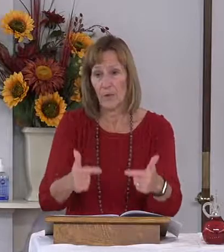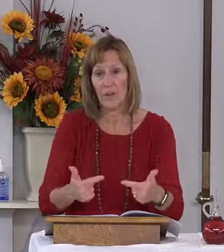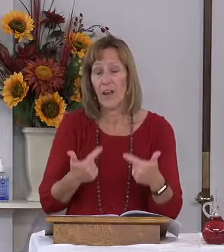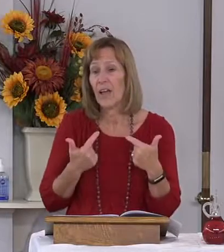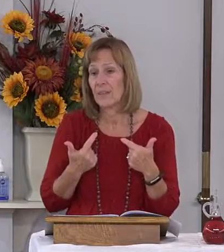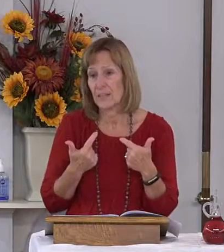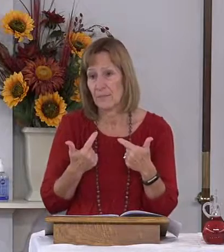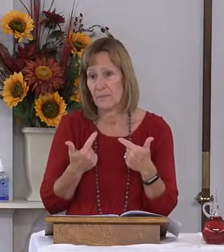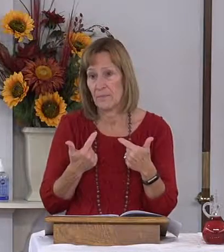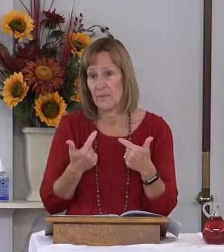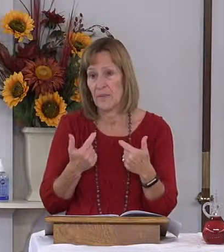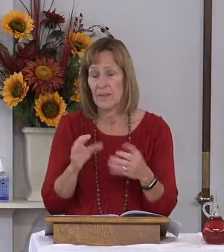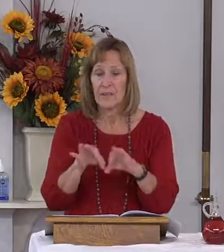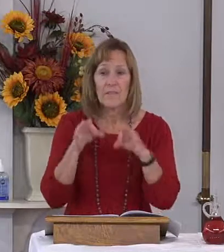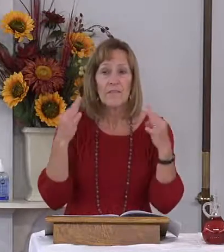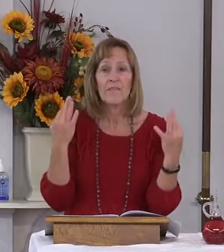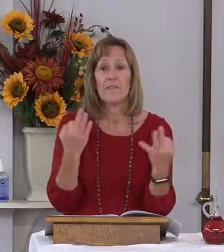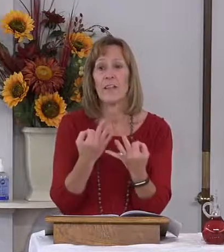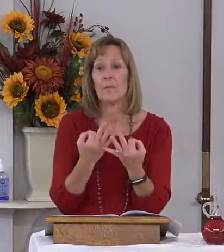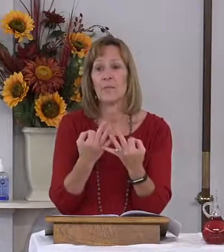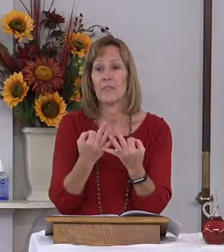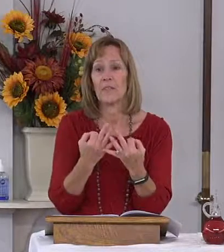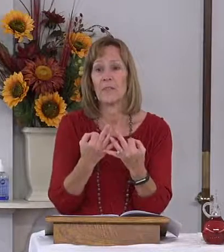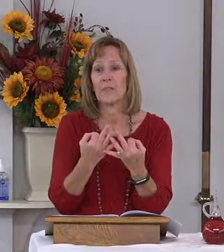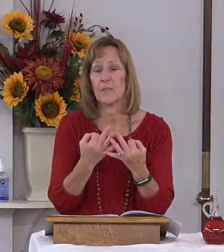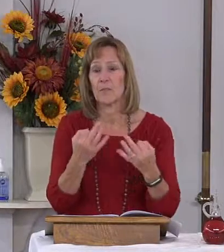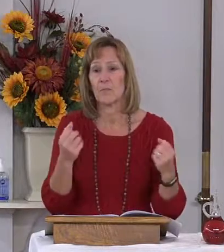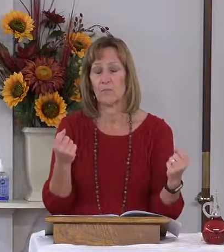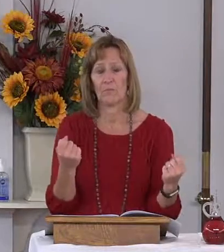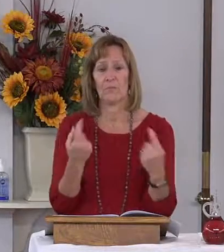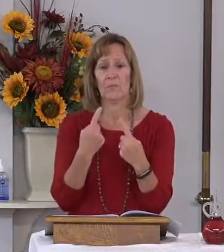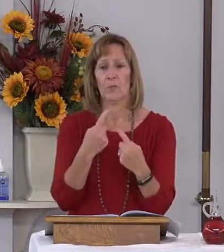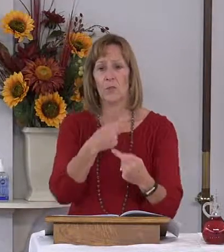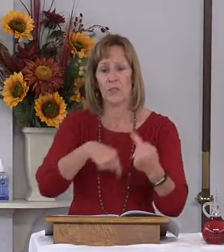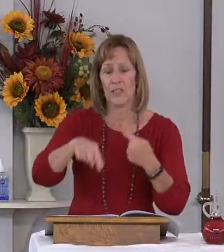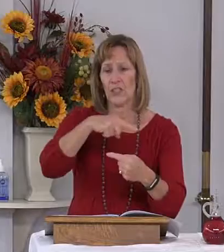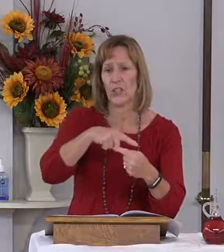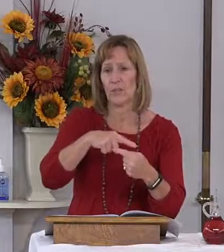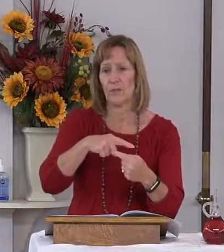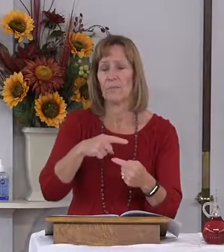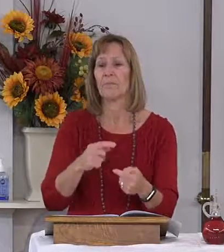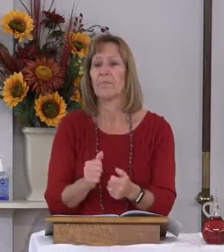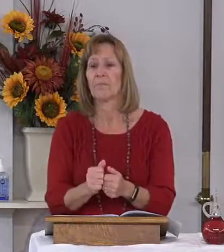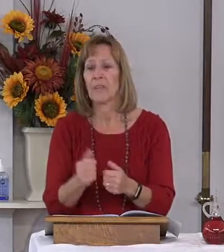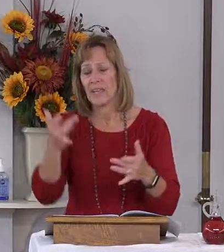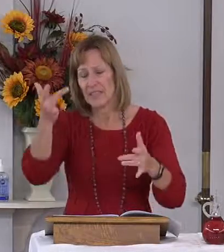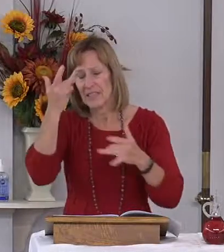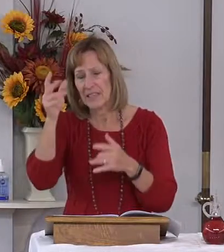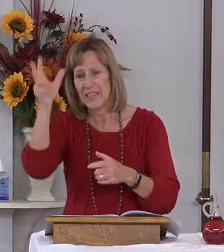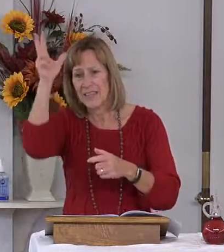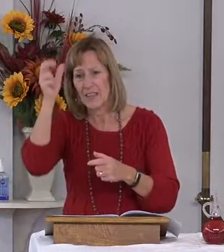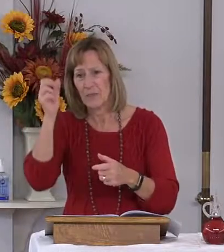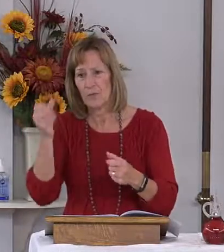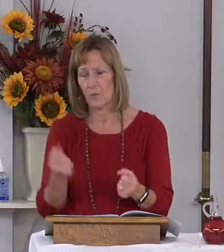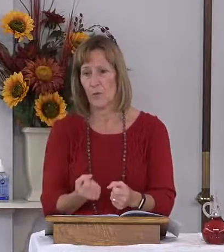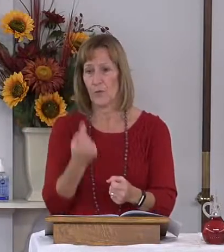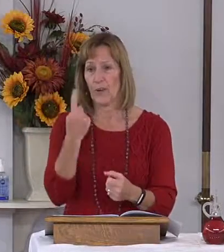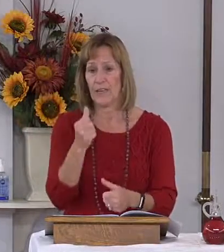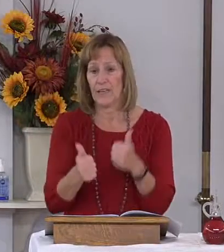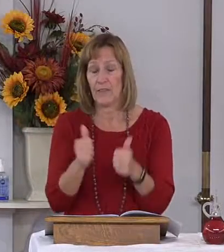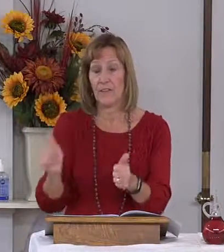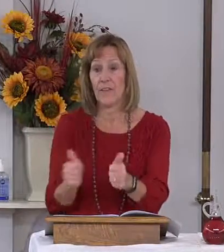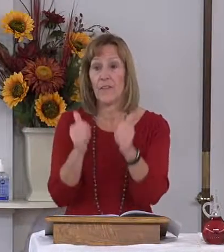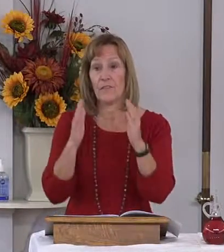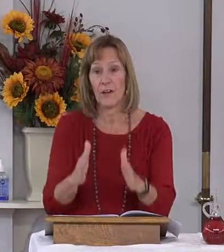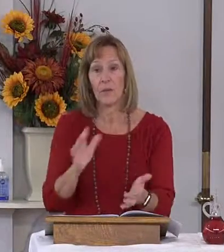lives. Families will turn on each other. Sickness and evil will threaten even the